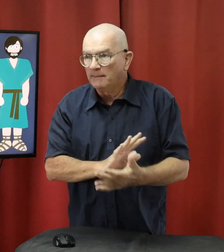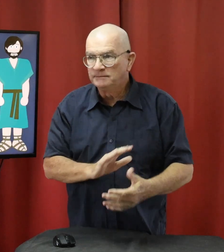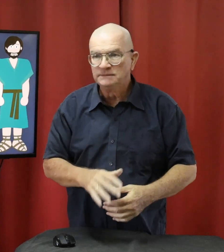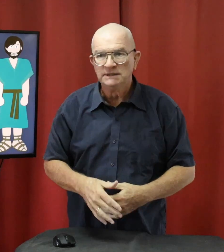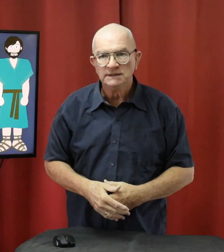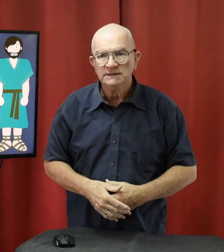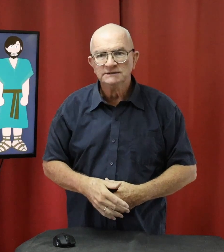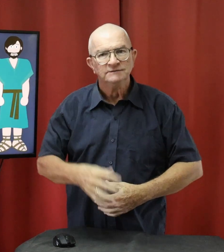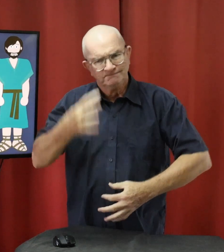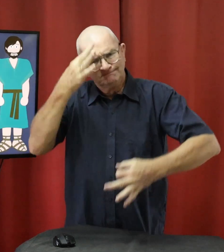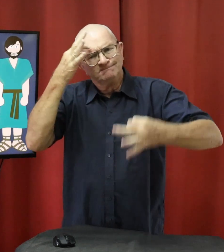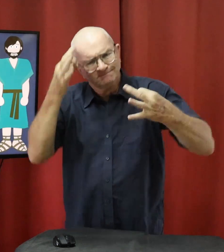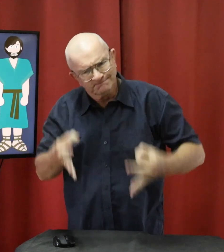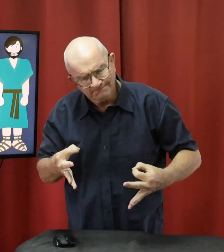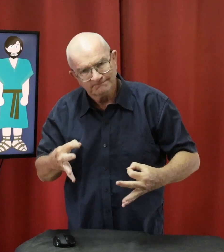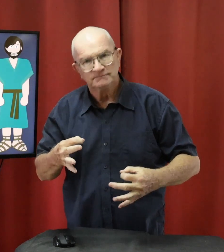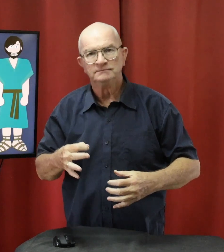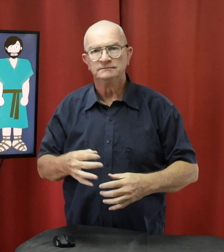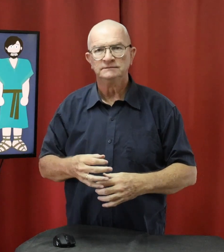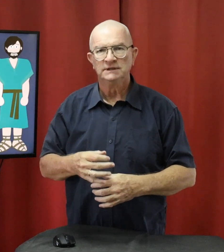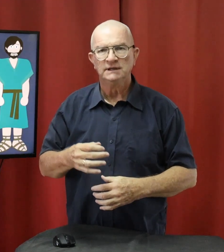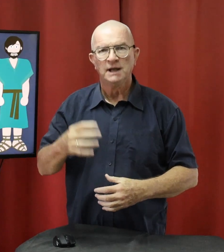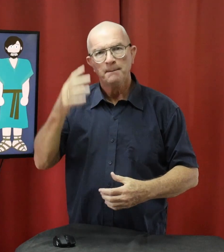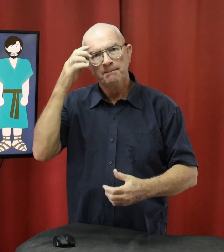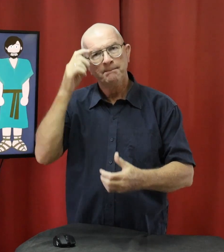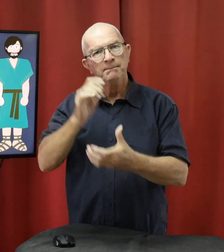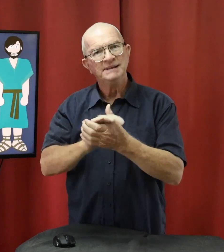become firm believers.